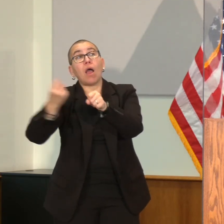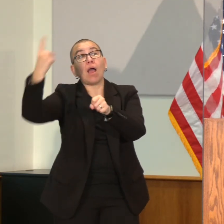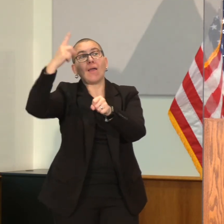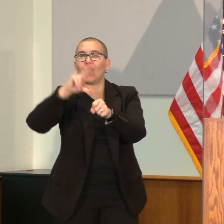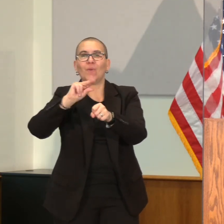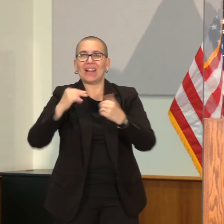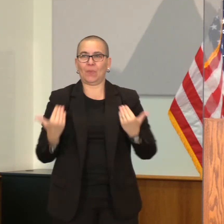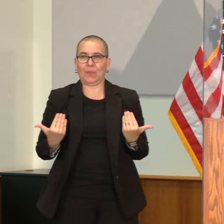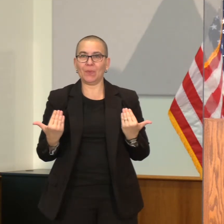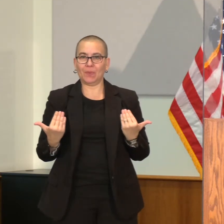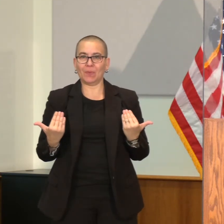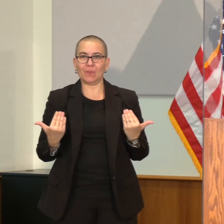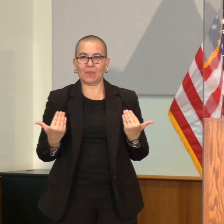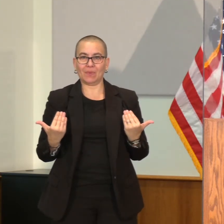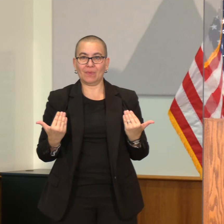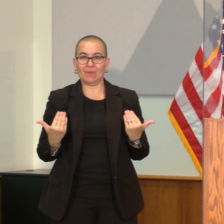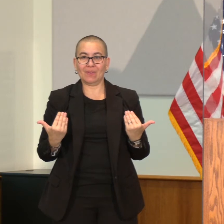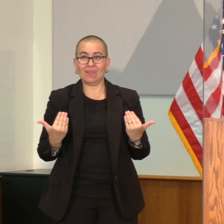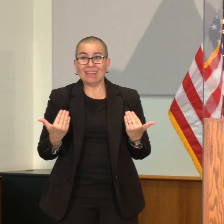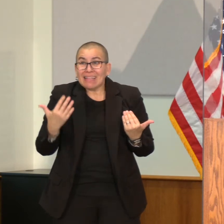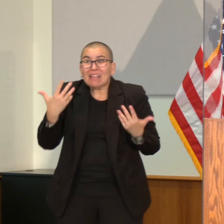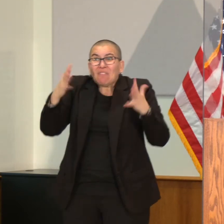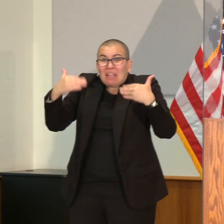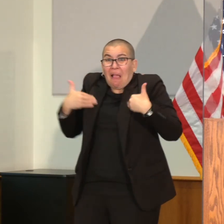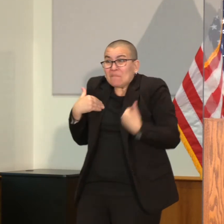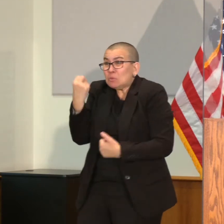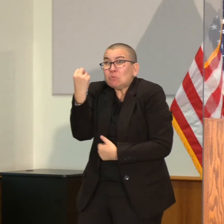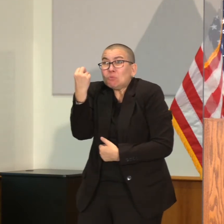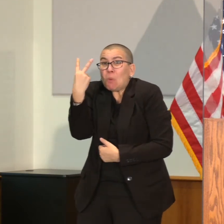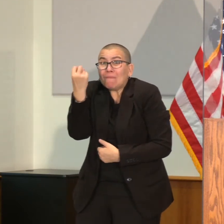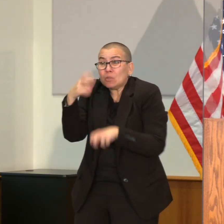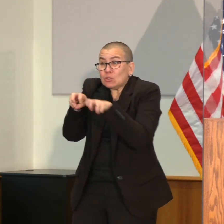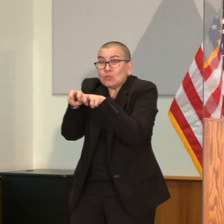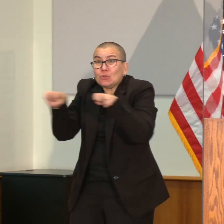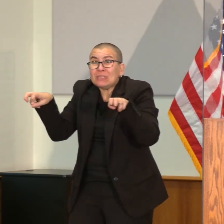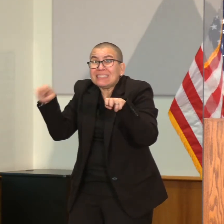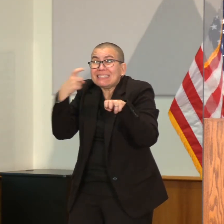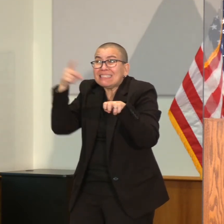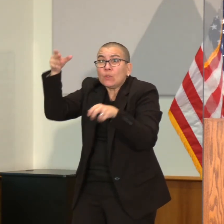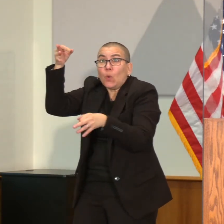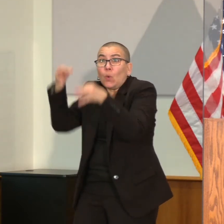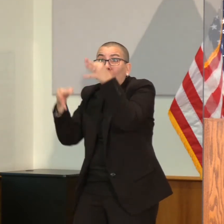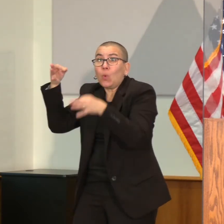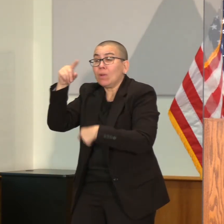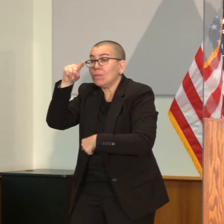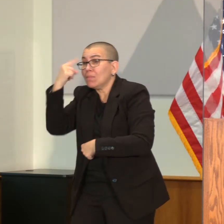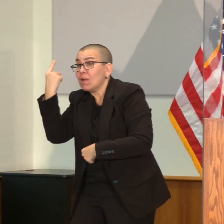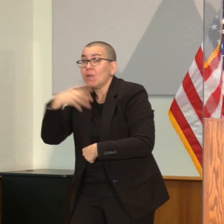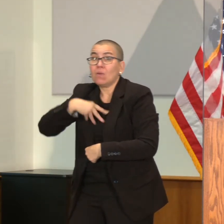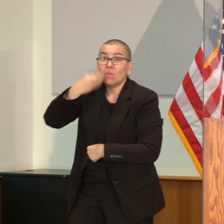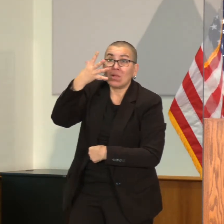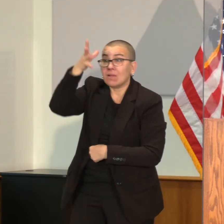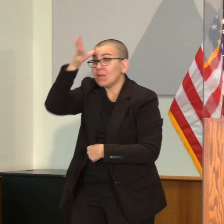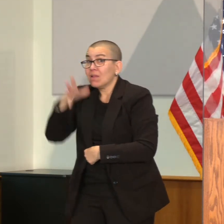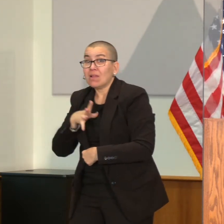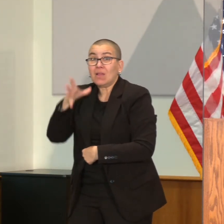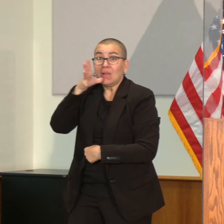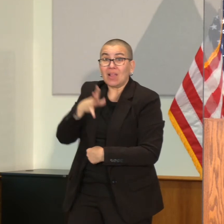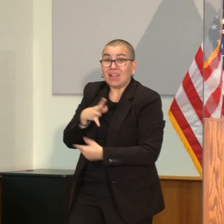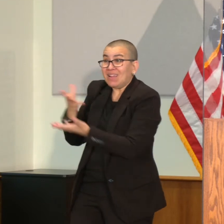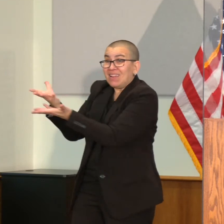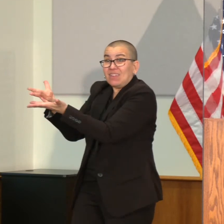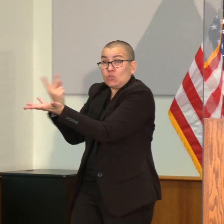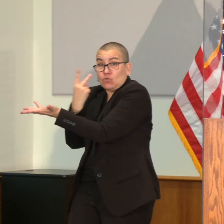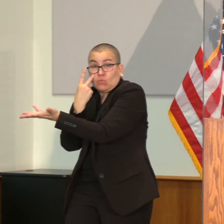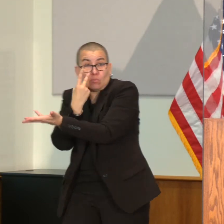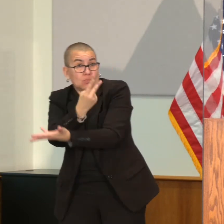of 12 regular citizens, white and black, women and men, found that a state-licensed peace officer, Sergeant Chauvin,